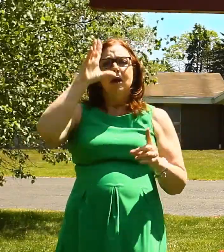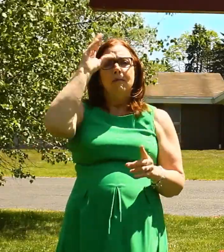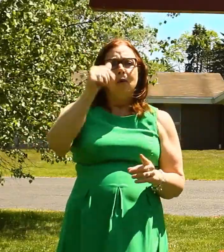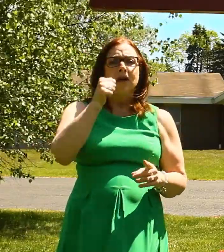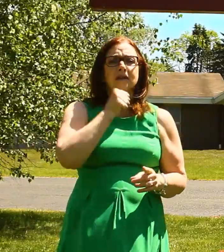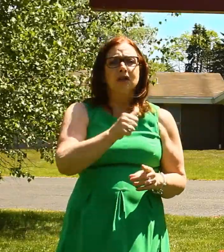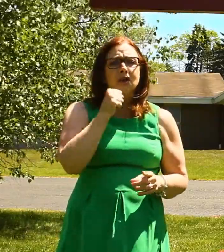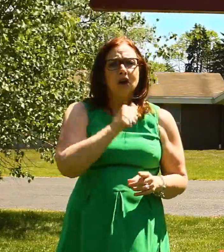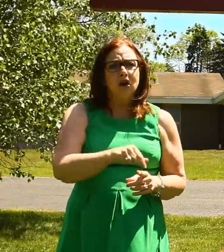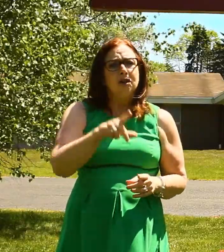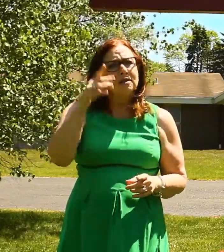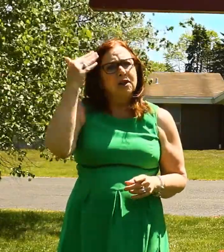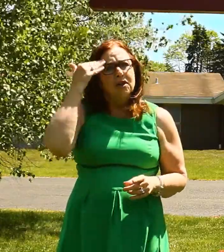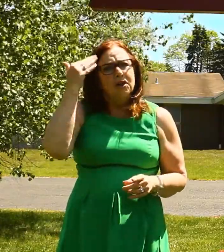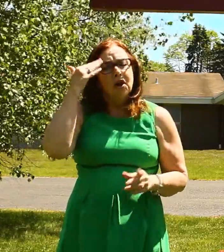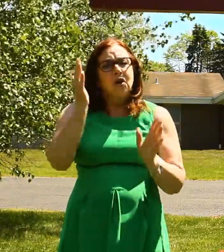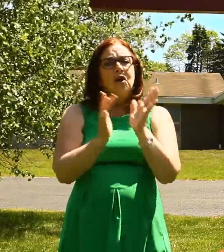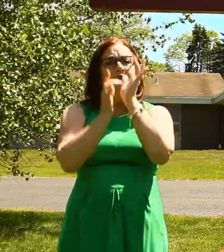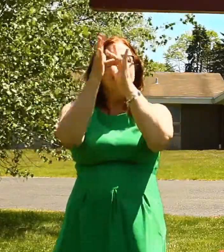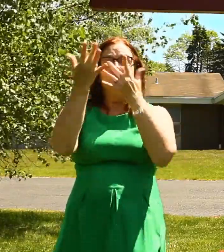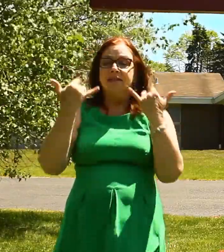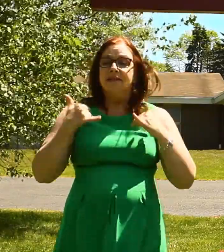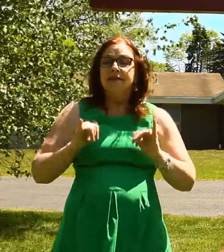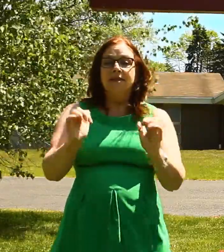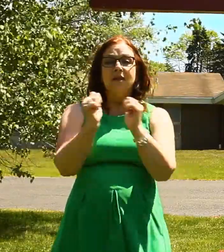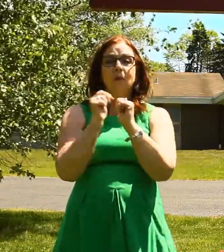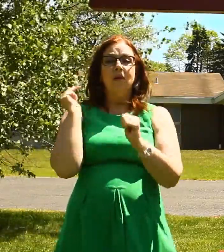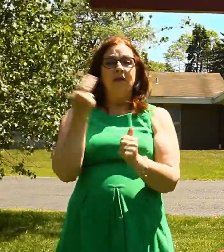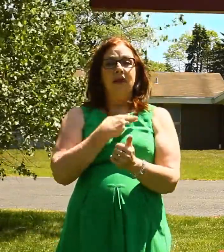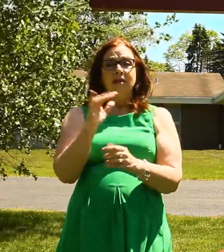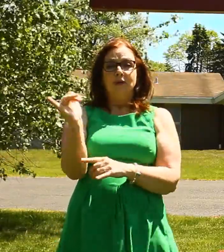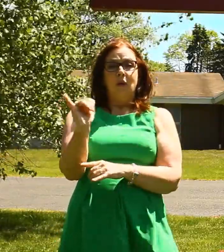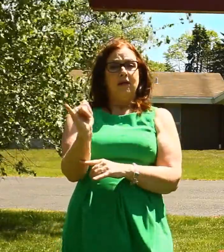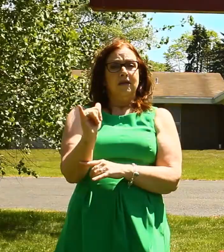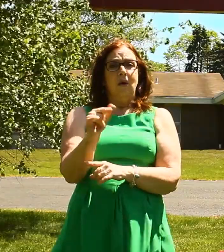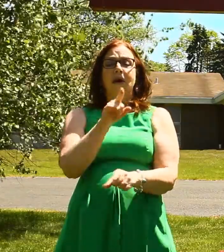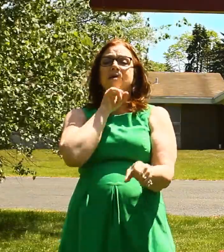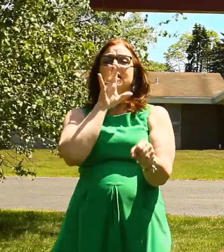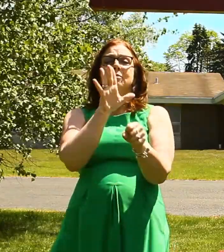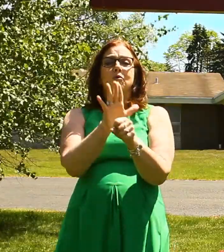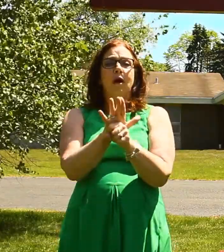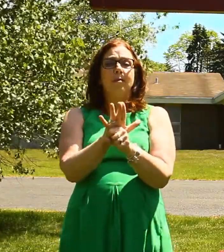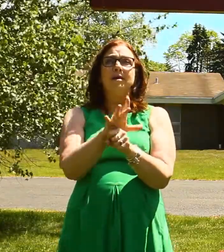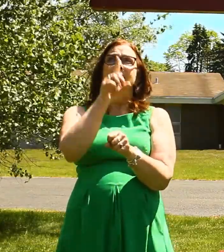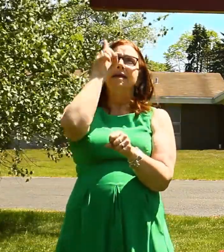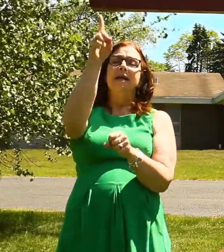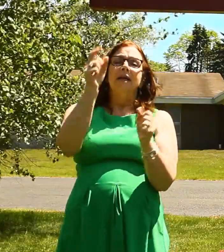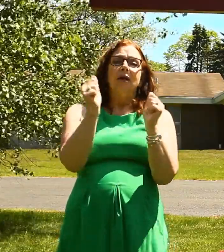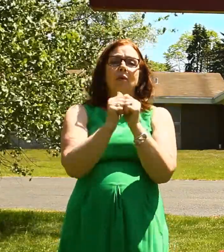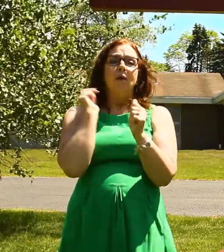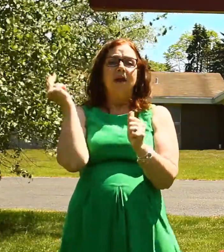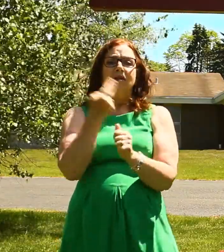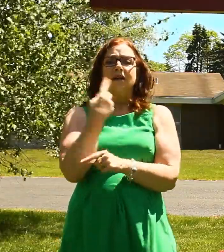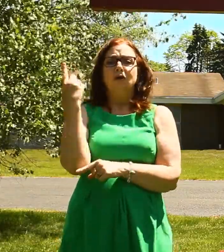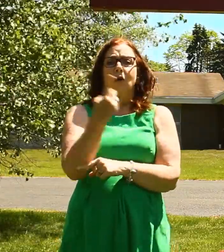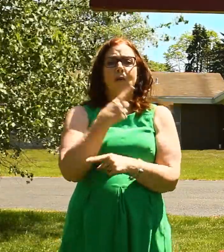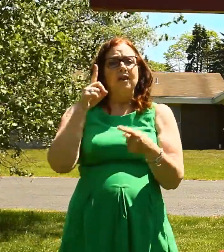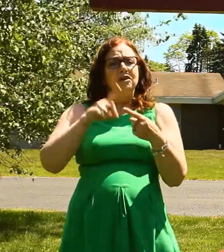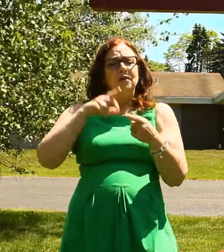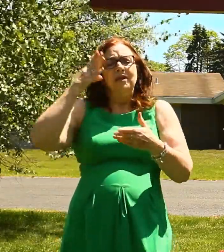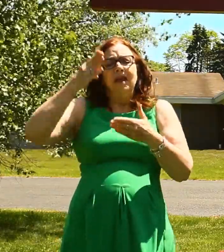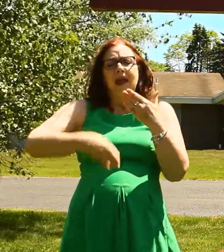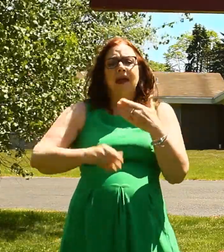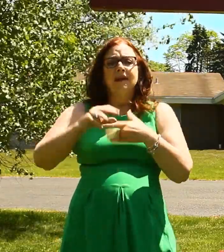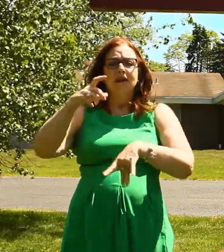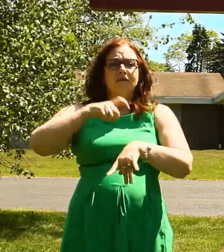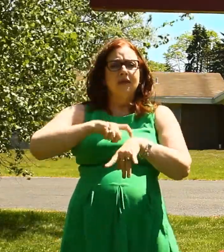know that Jesus is still with us as well, as he promised to be with us always to the very end of the